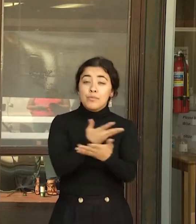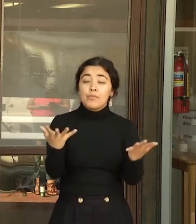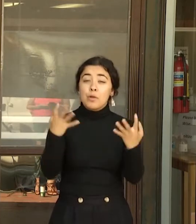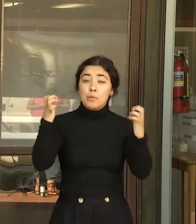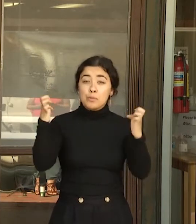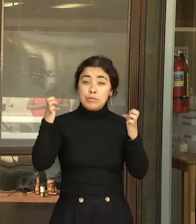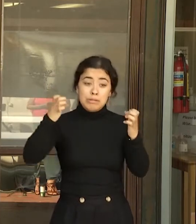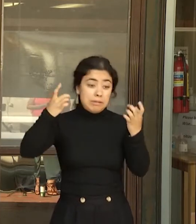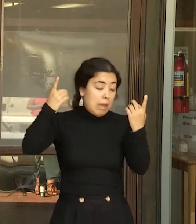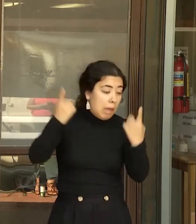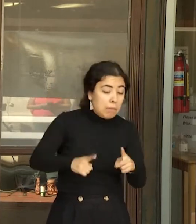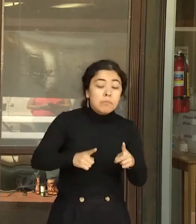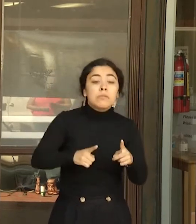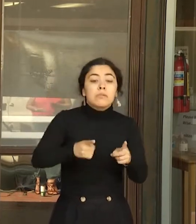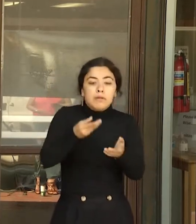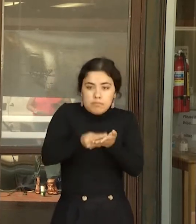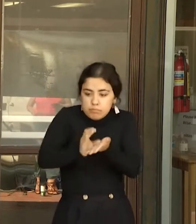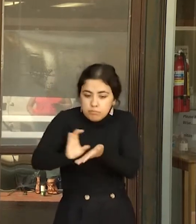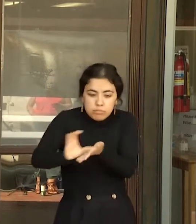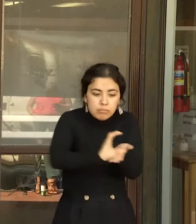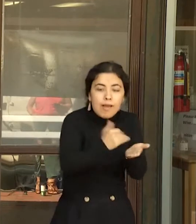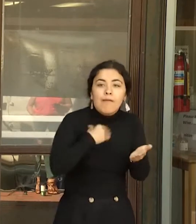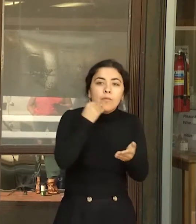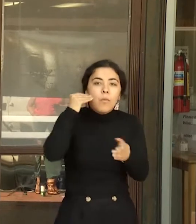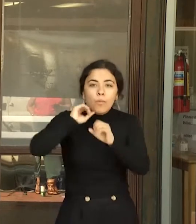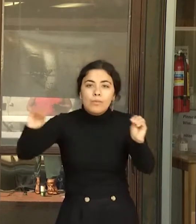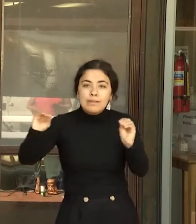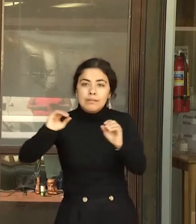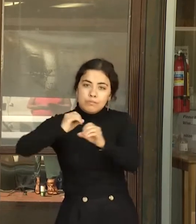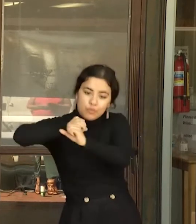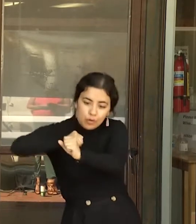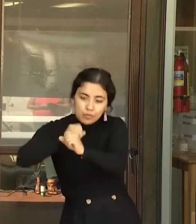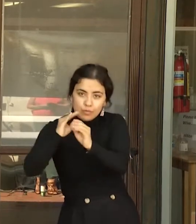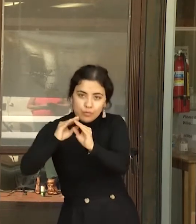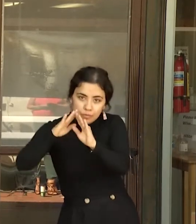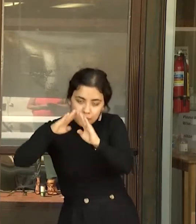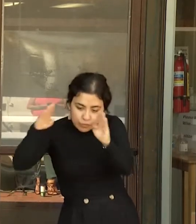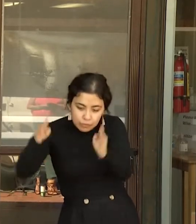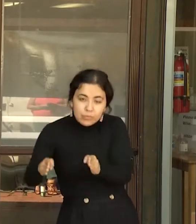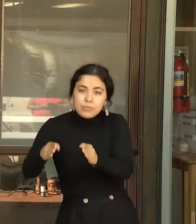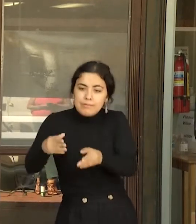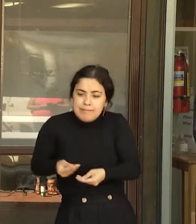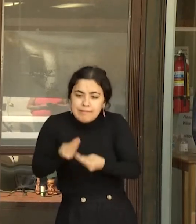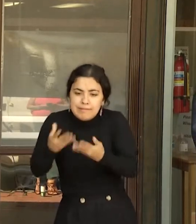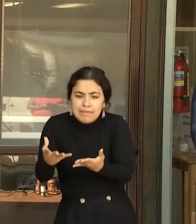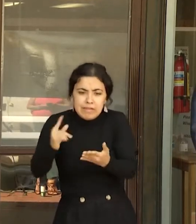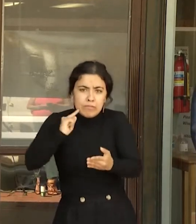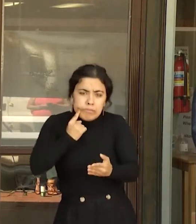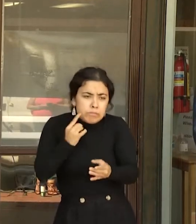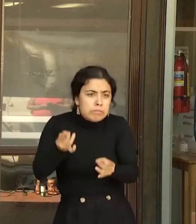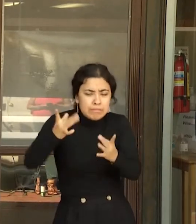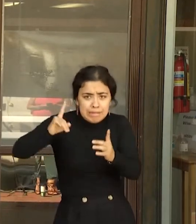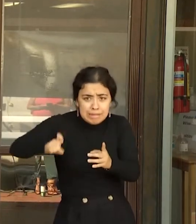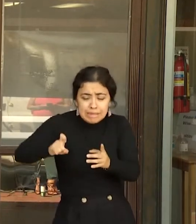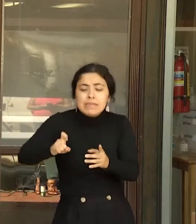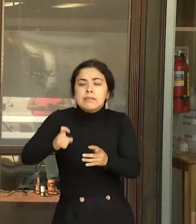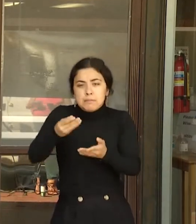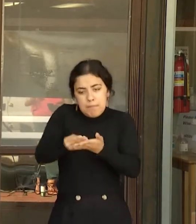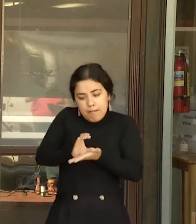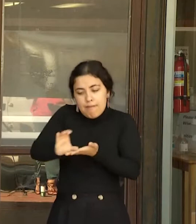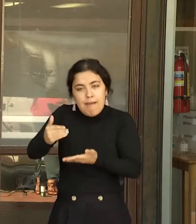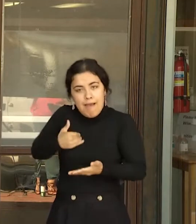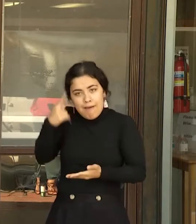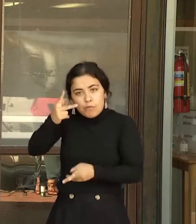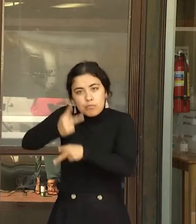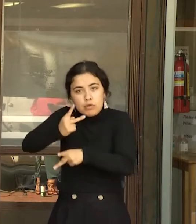to homeless shelters in suburban Cook County to address urgent physical distancing concerns during the pandemic. Our